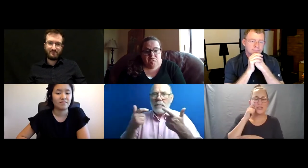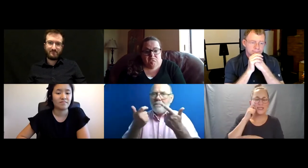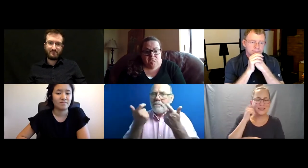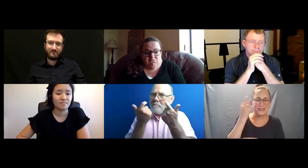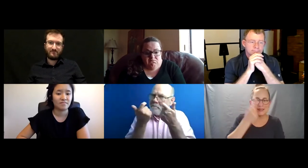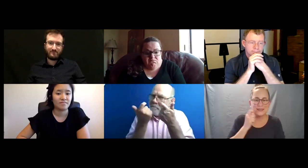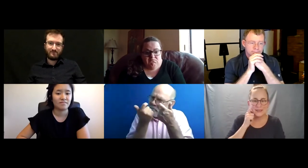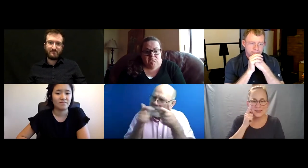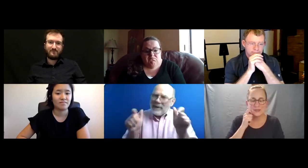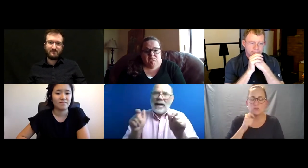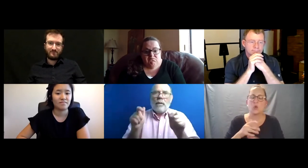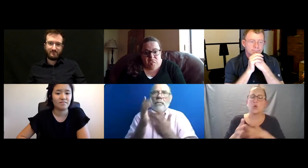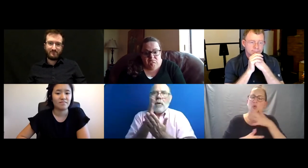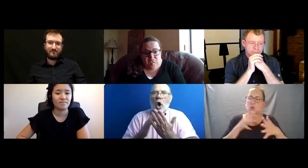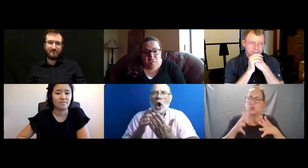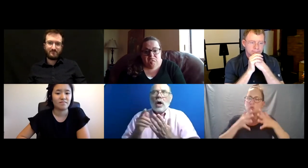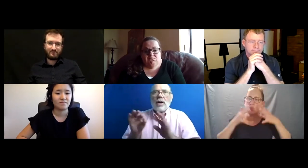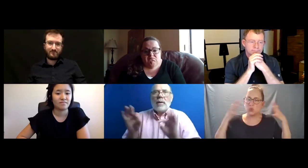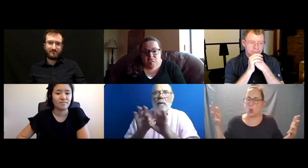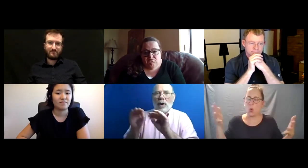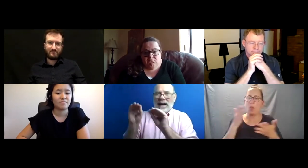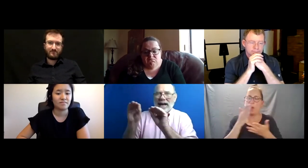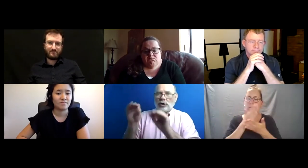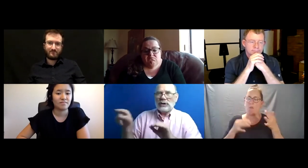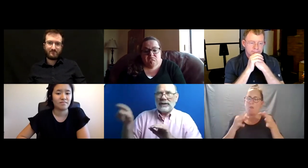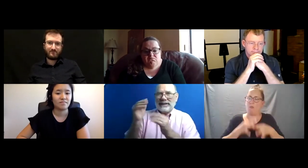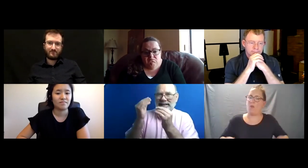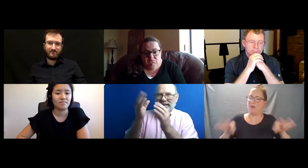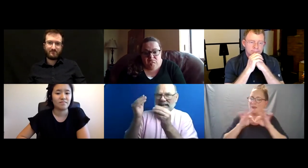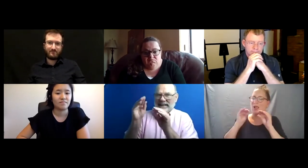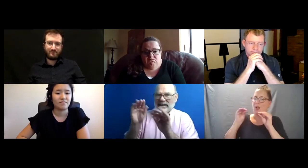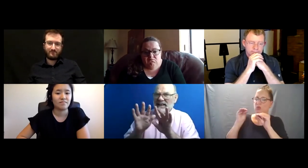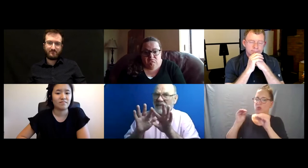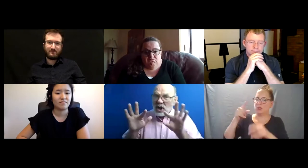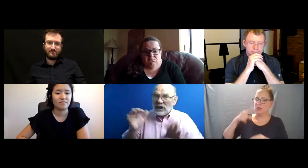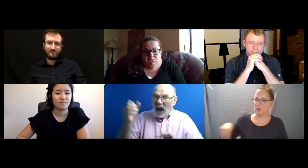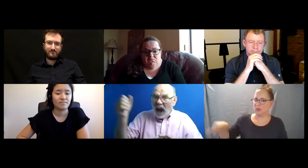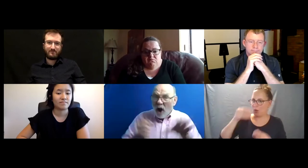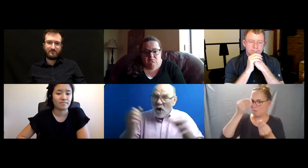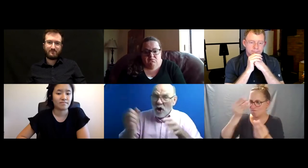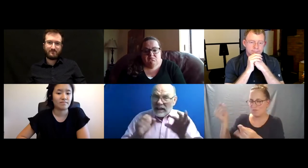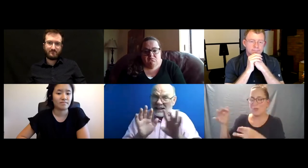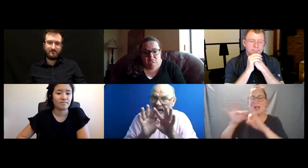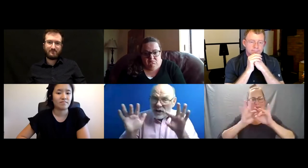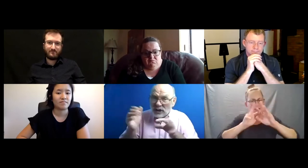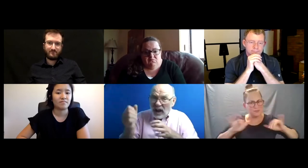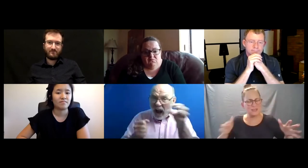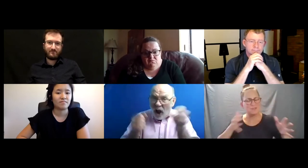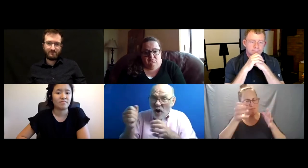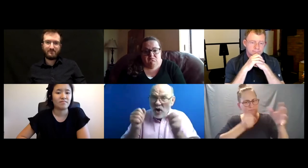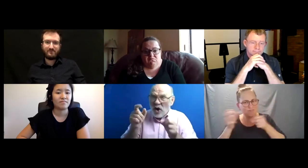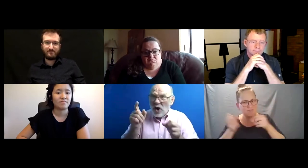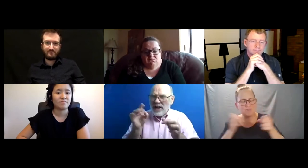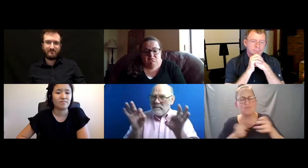Racism, ableism, those are integral pieces of education and, you know,